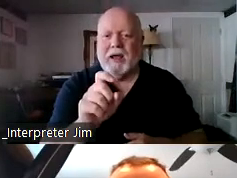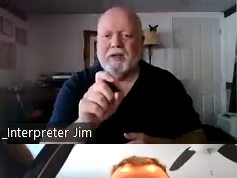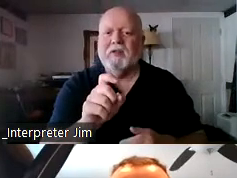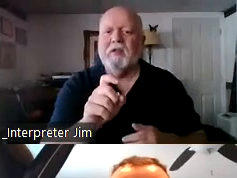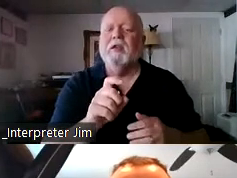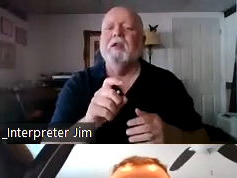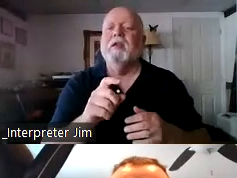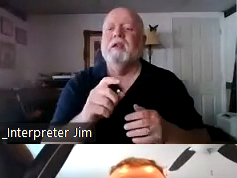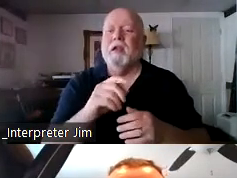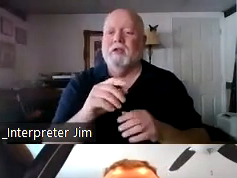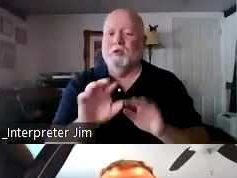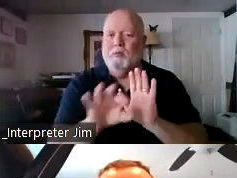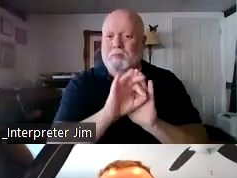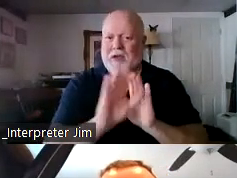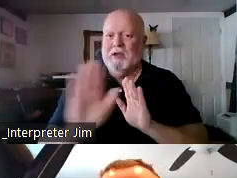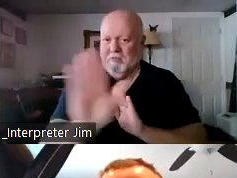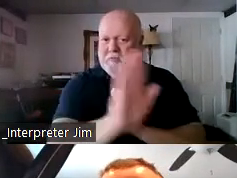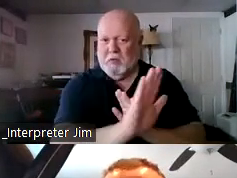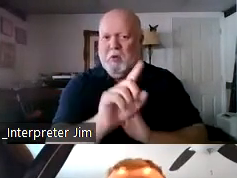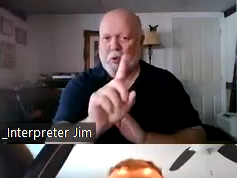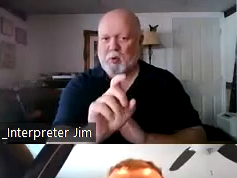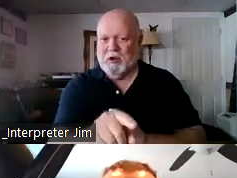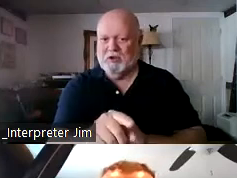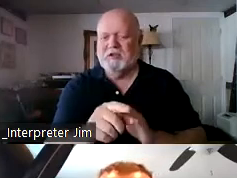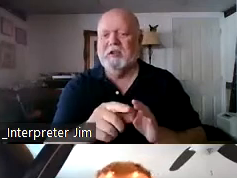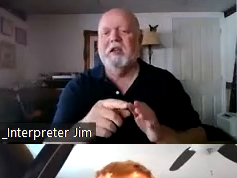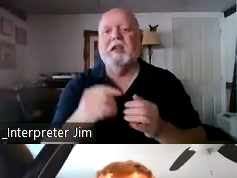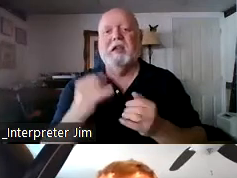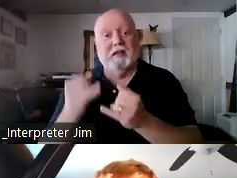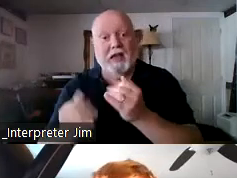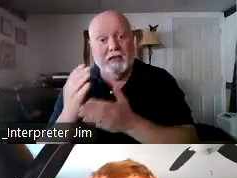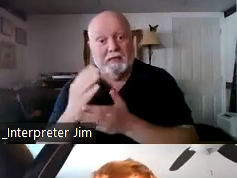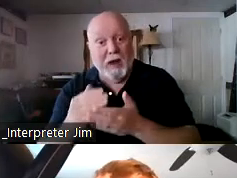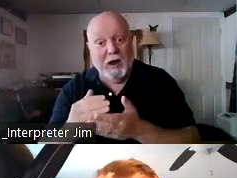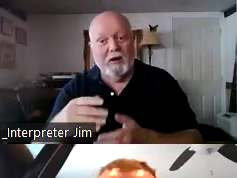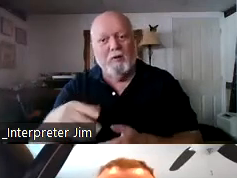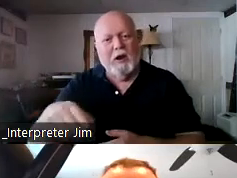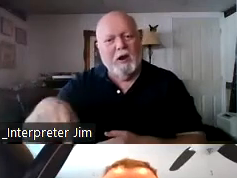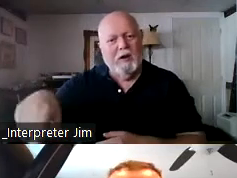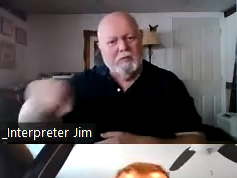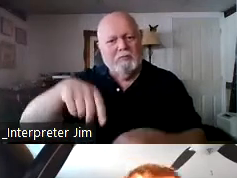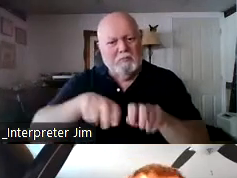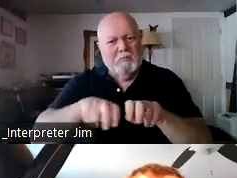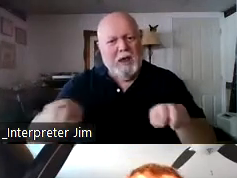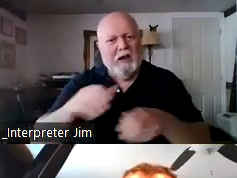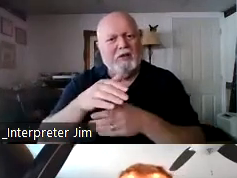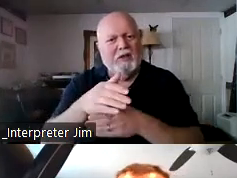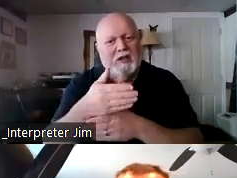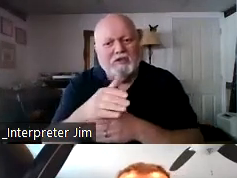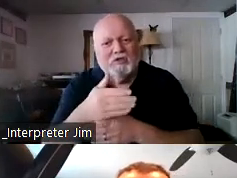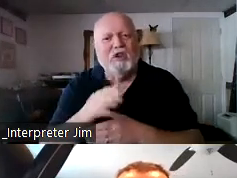last question of what drives your recovery and where you can share some tips, tricks, suggestions, resources, state your podcast